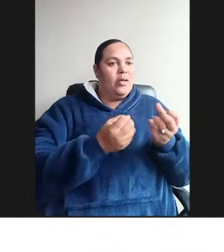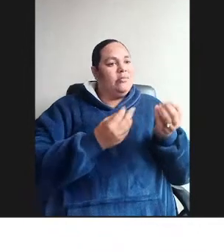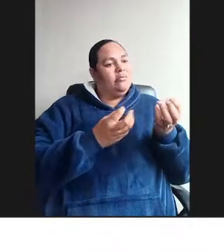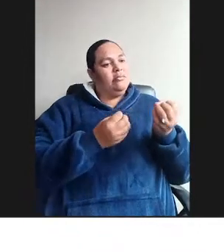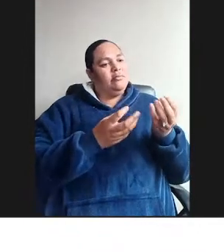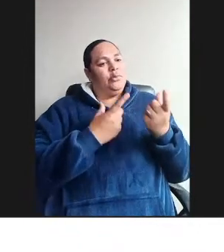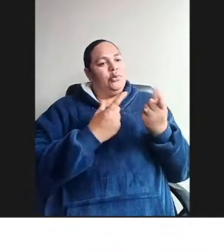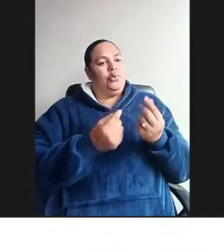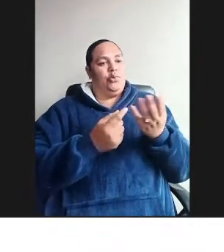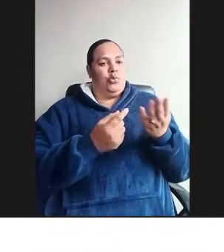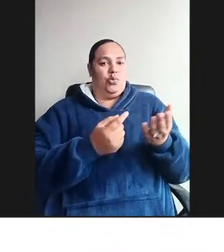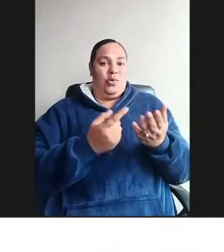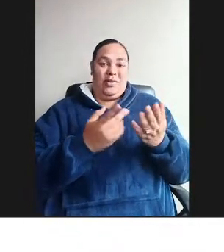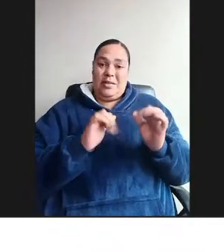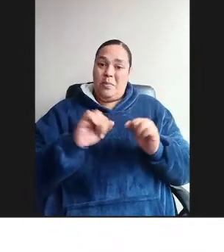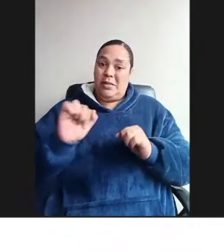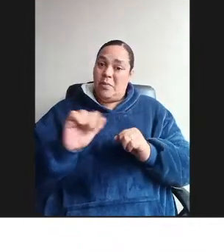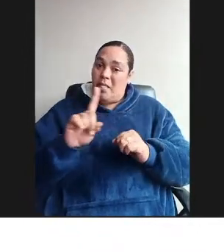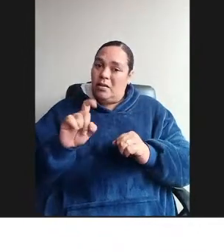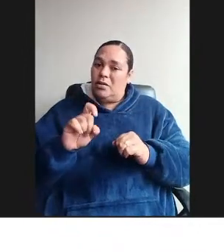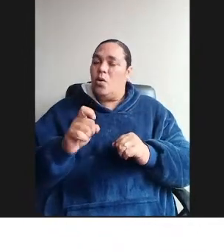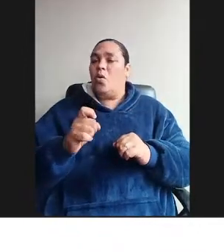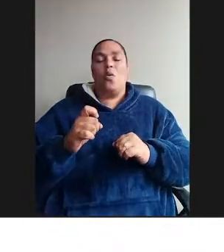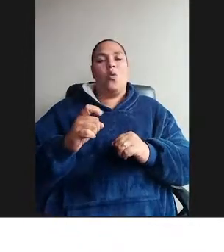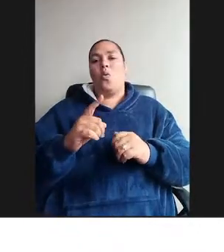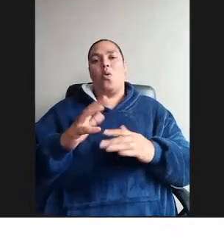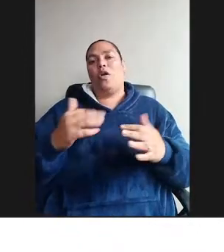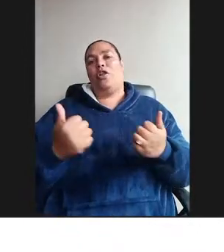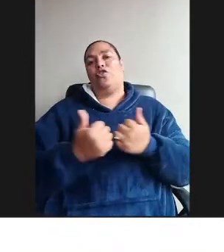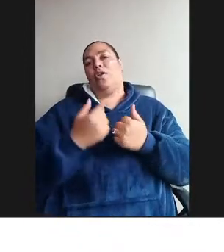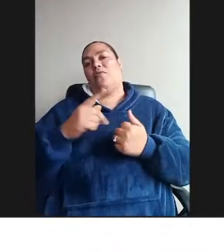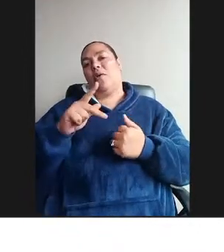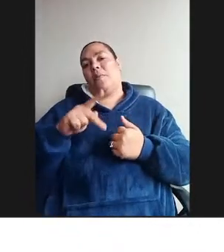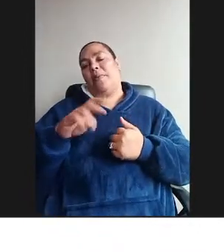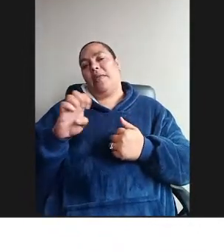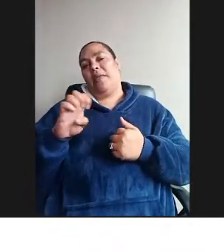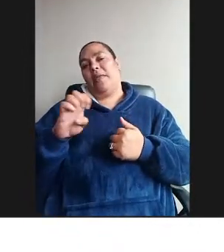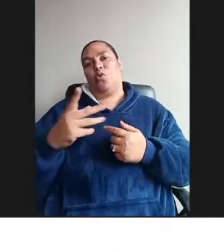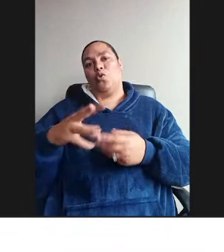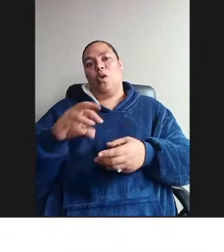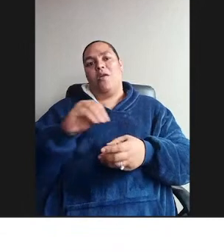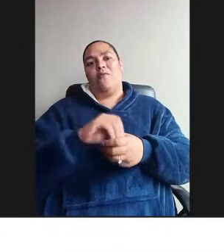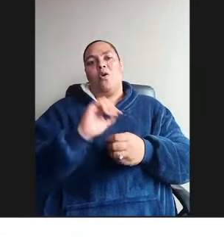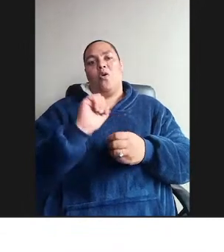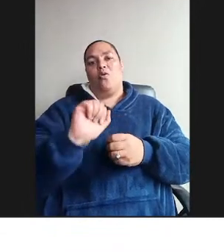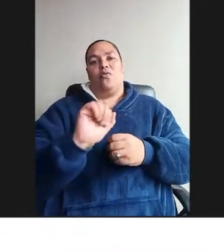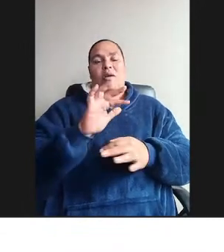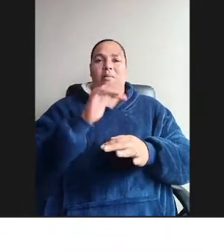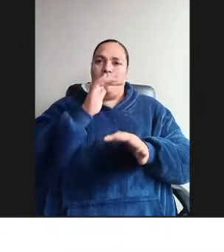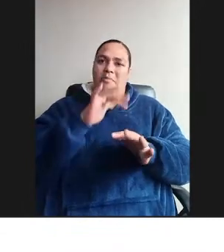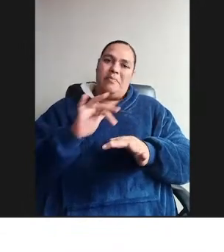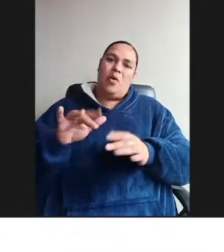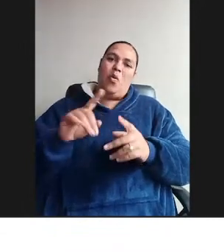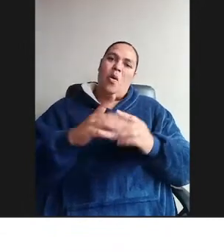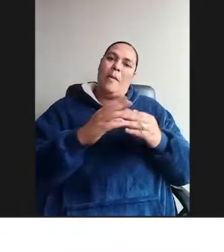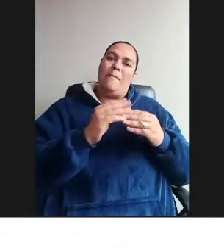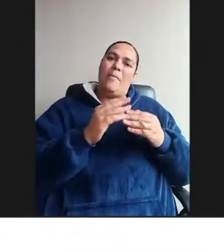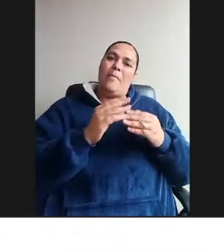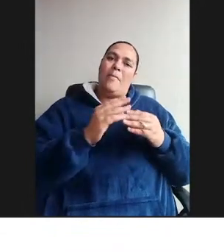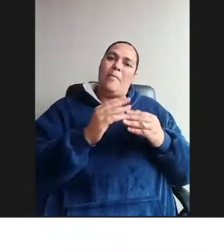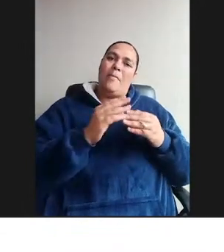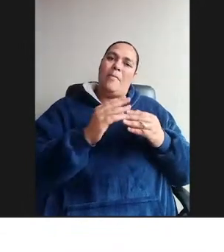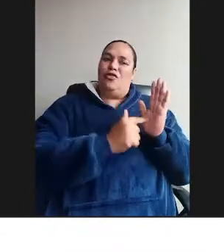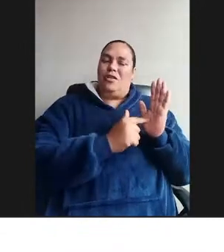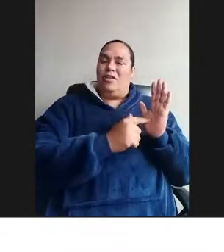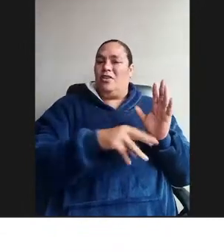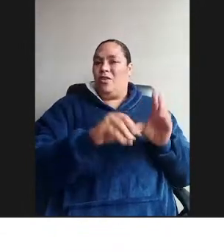a possibility, or is it a challenge for PO to involve the constituency heads or the members of the legislature for that? Thank you,